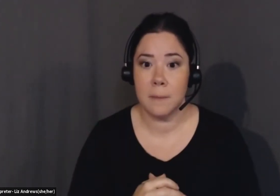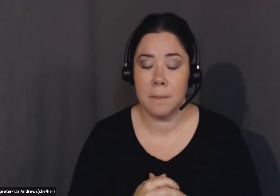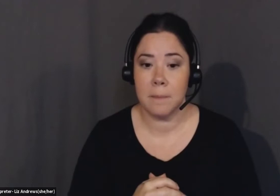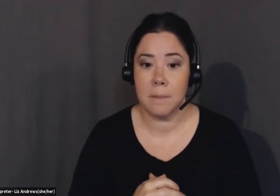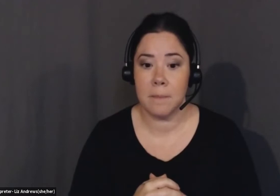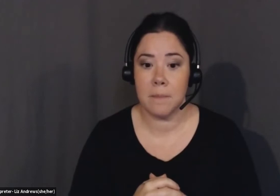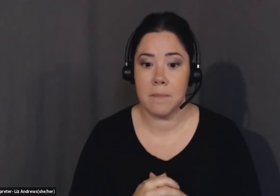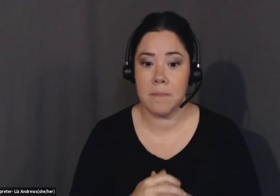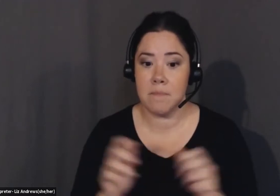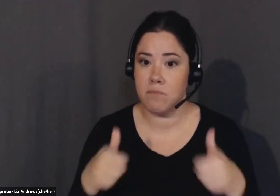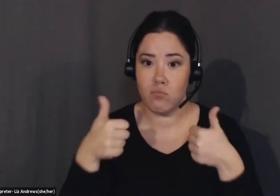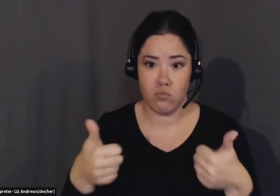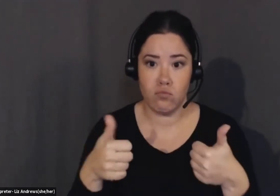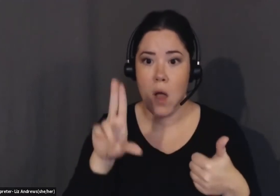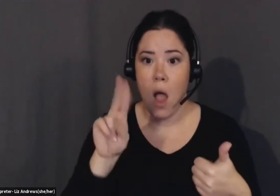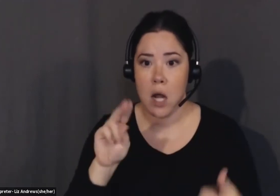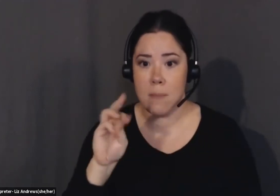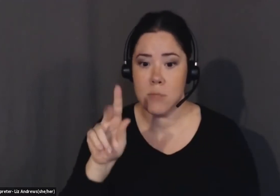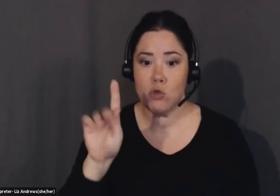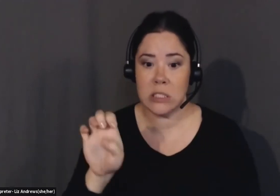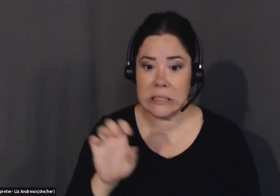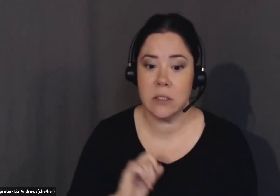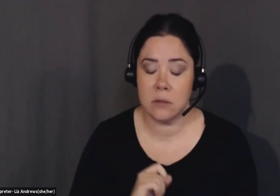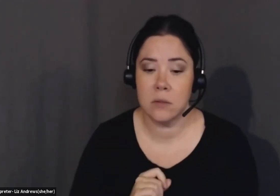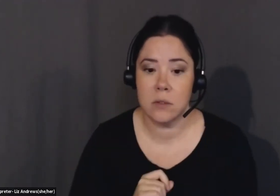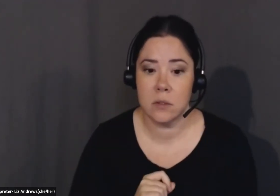You're good to unmute now.